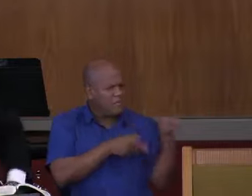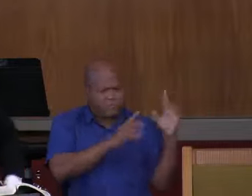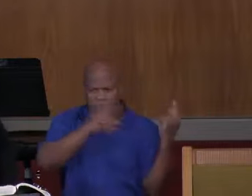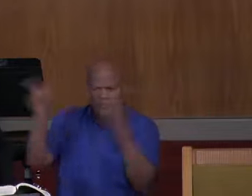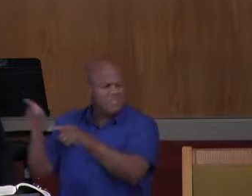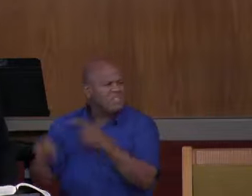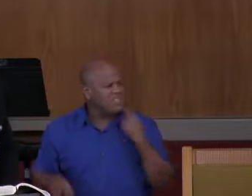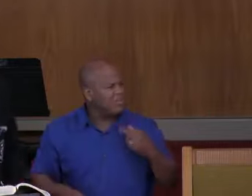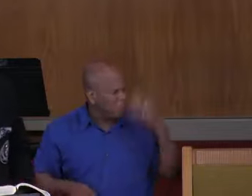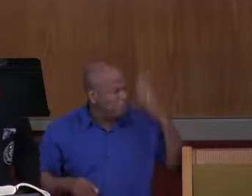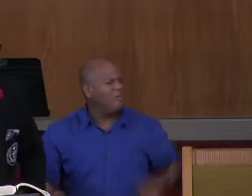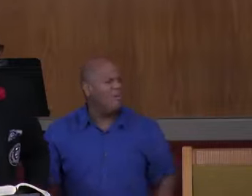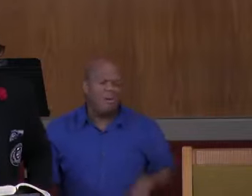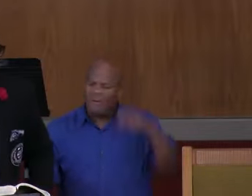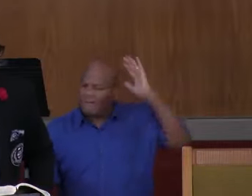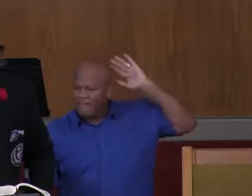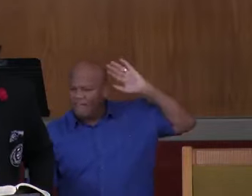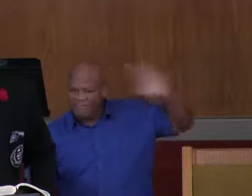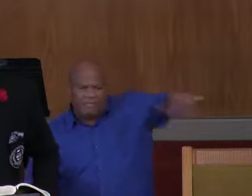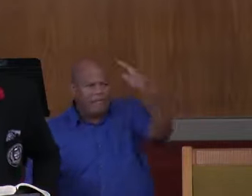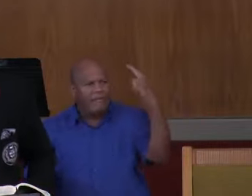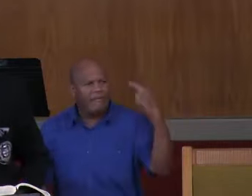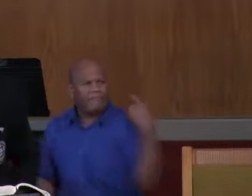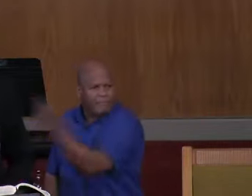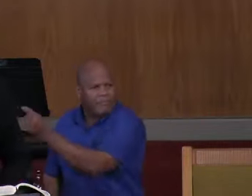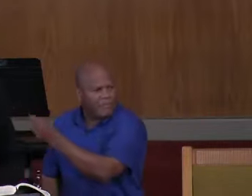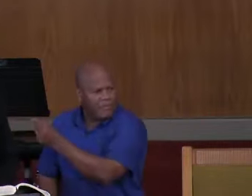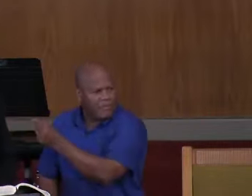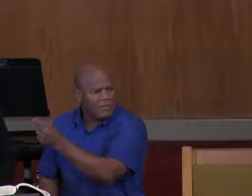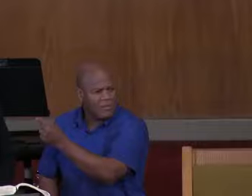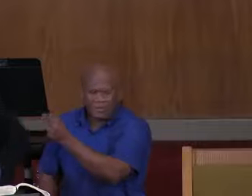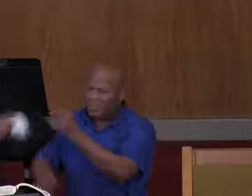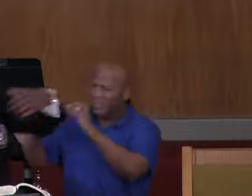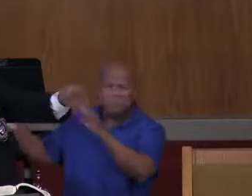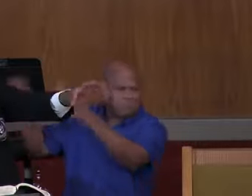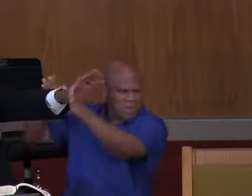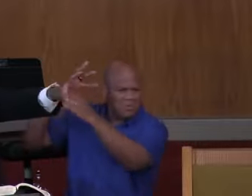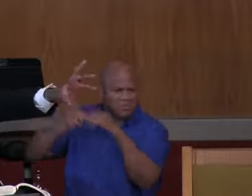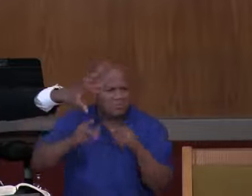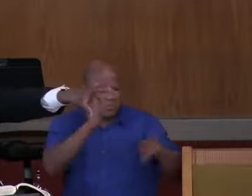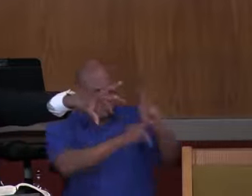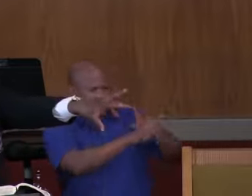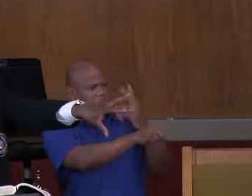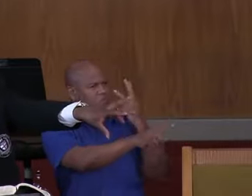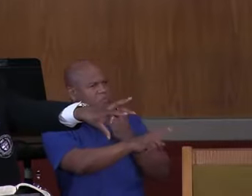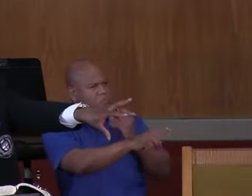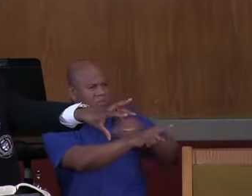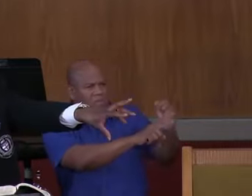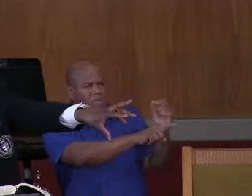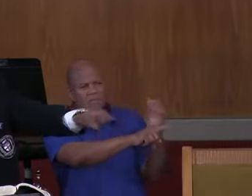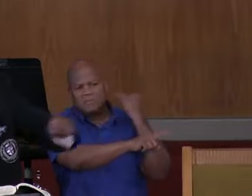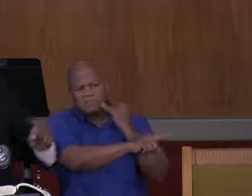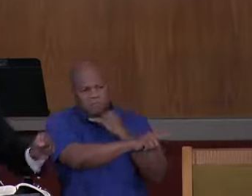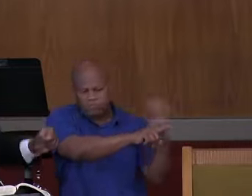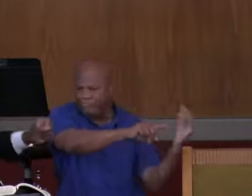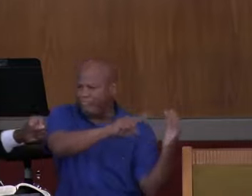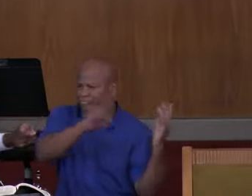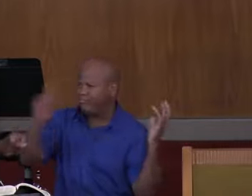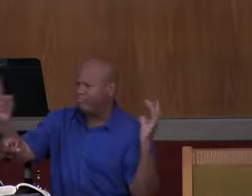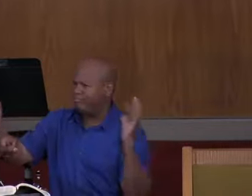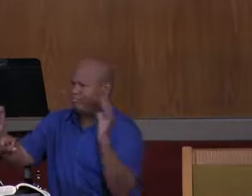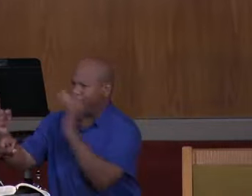We out of here. And they went to the mountain. Mountains can be obstacles and